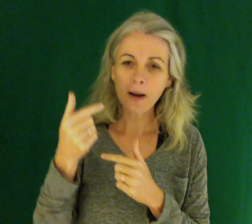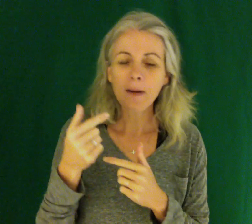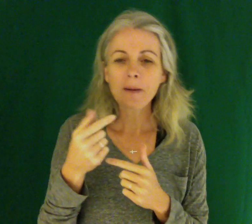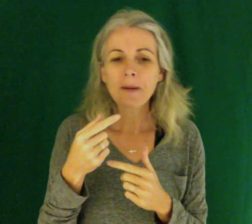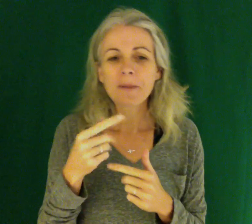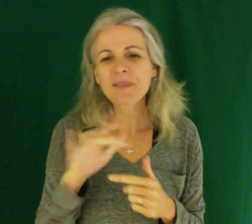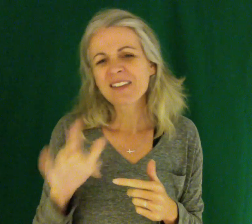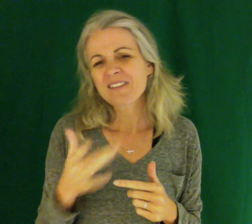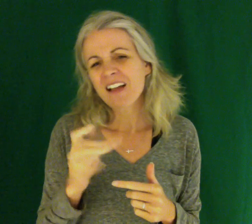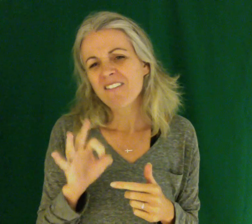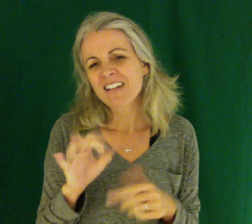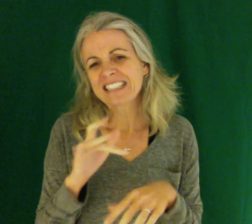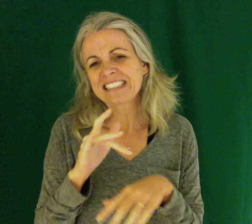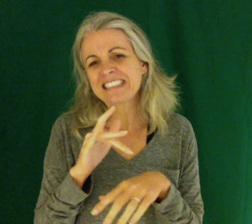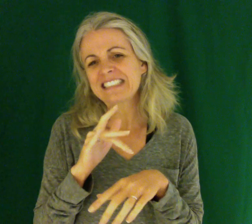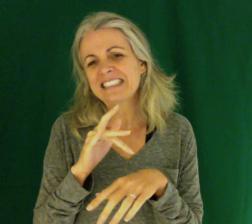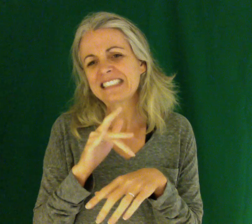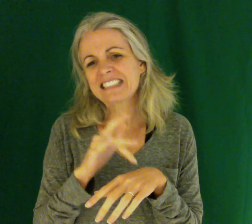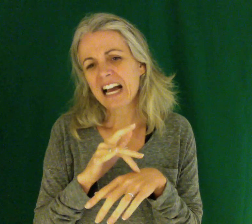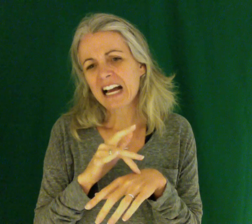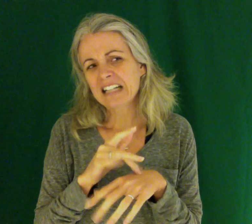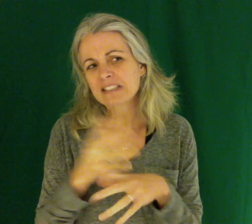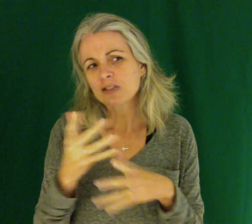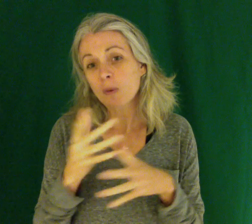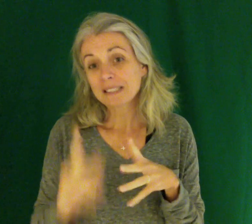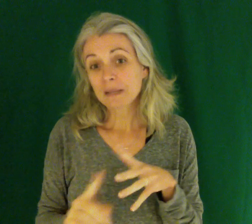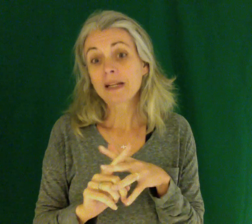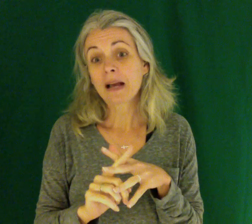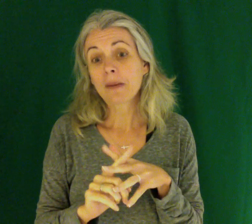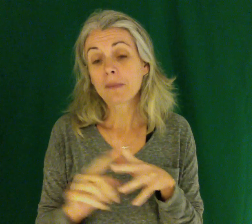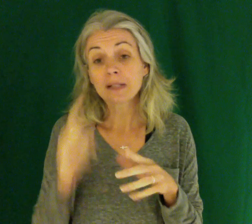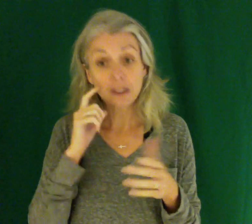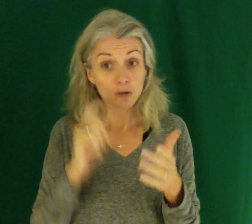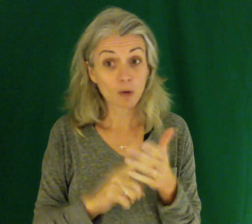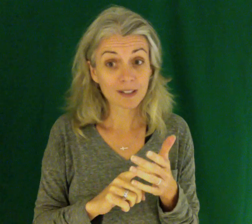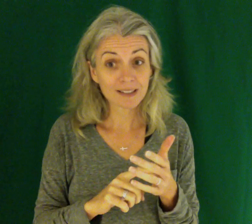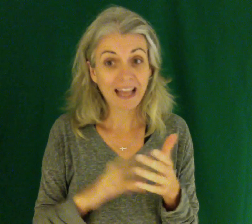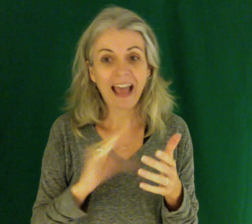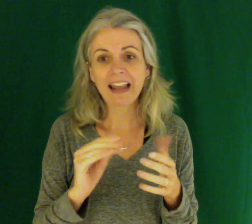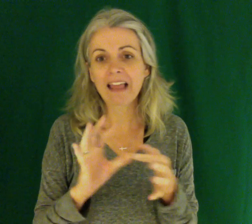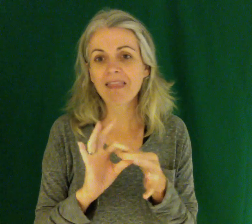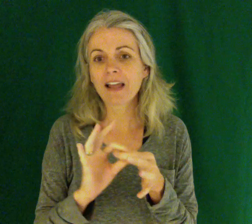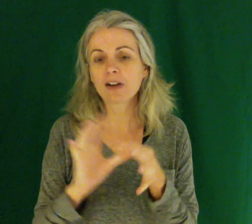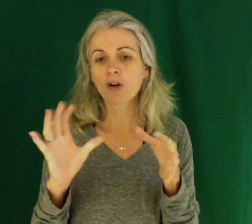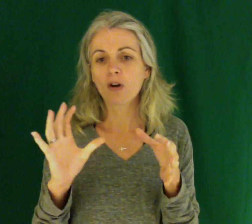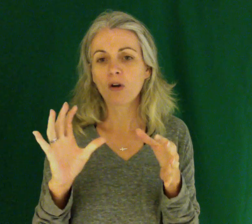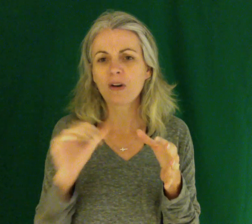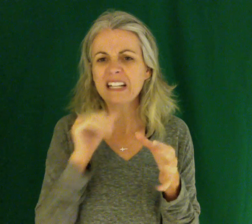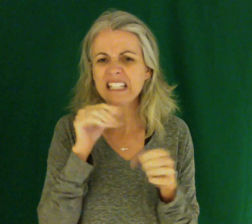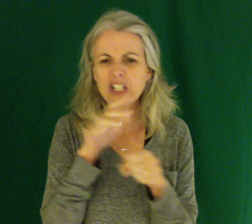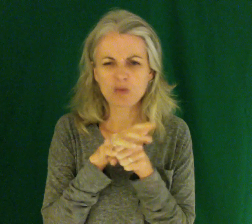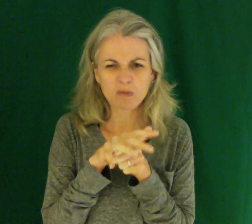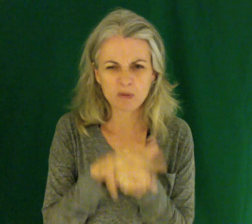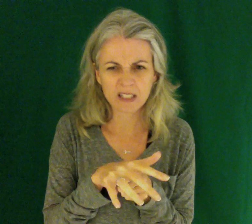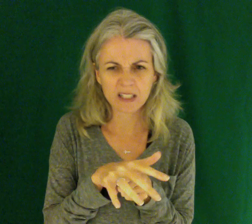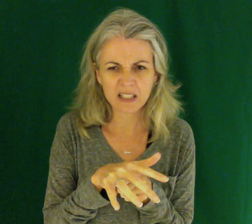as touch what's coming up and then let it go. So it's not like repress the difficult